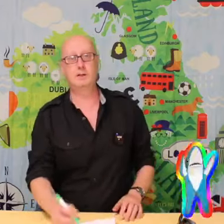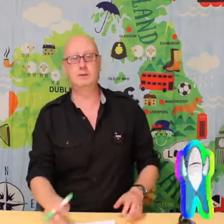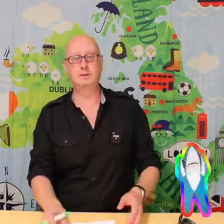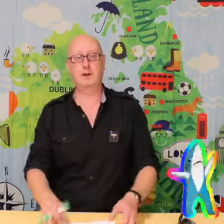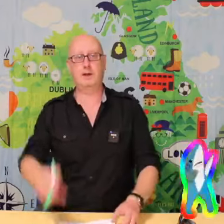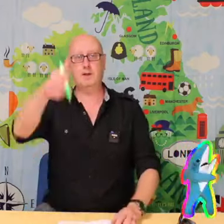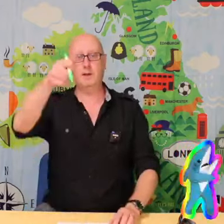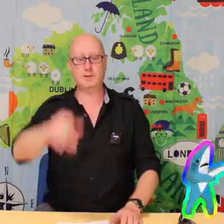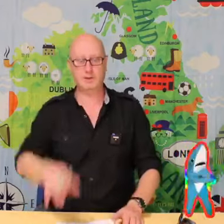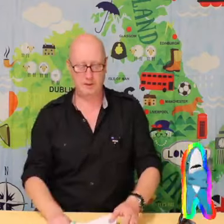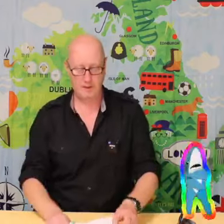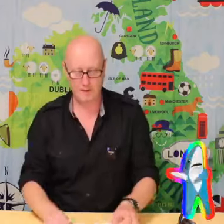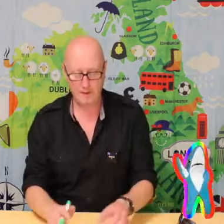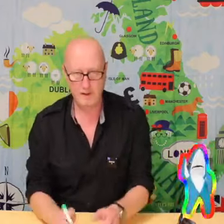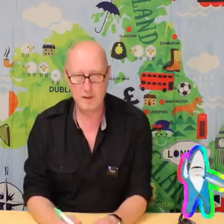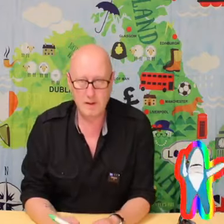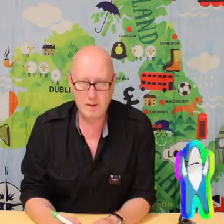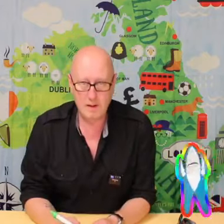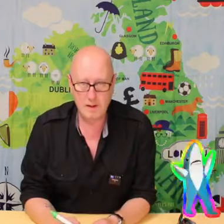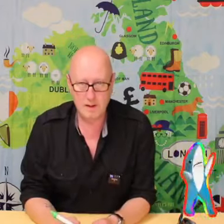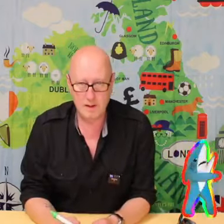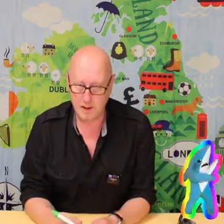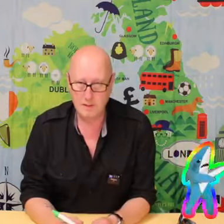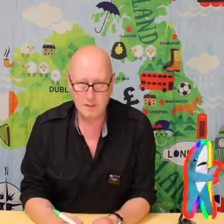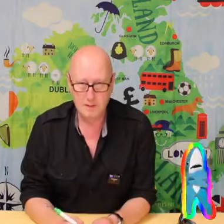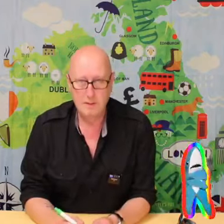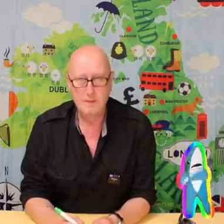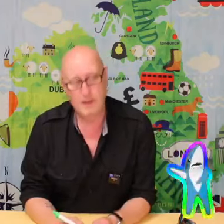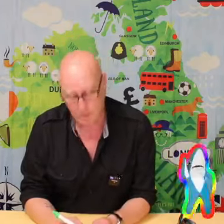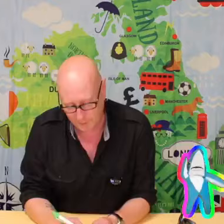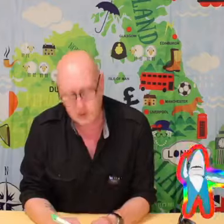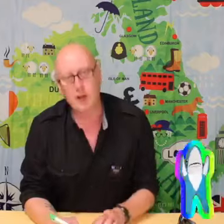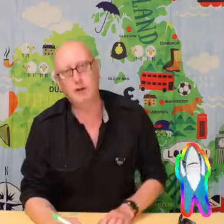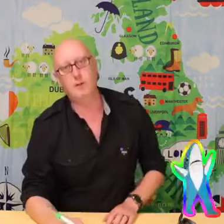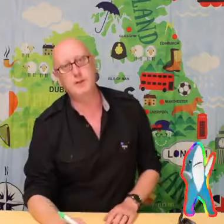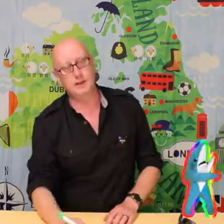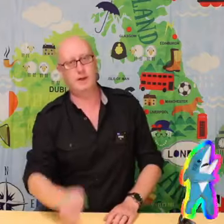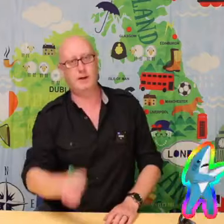How are you doing, lads? Hope you're enjoying your day. See you all soon. Certainly are. No, you're bothered at all. Hope you're doing all right.